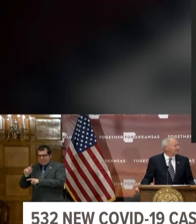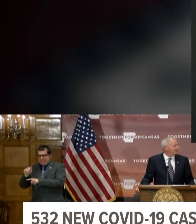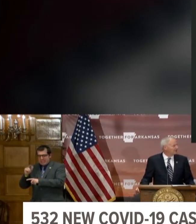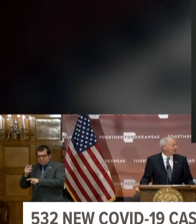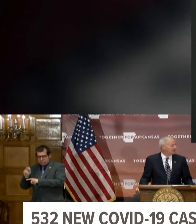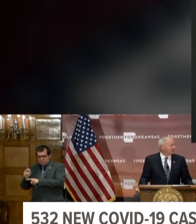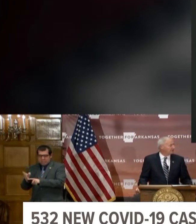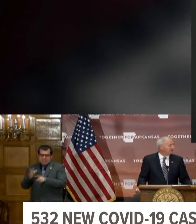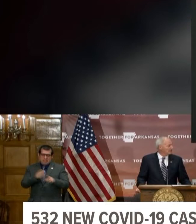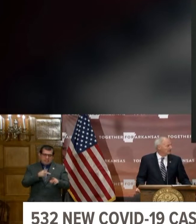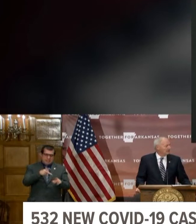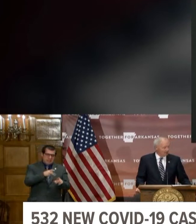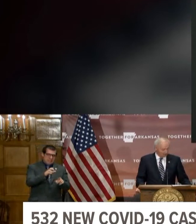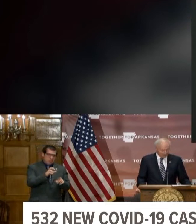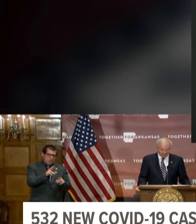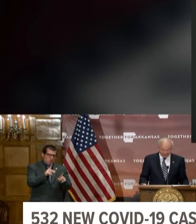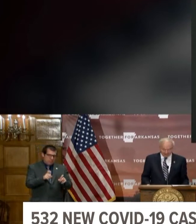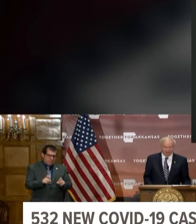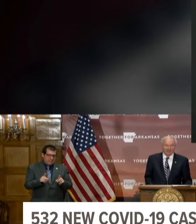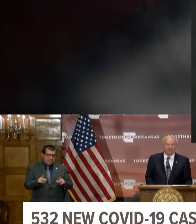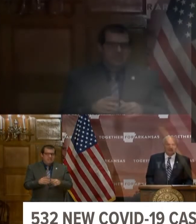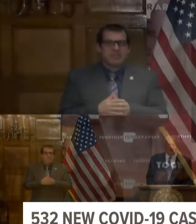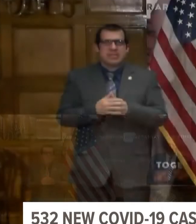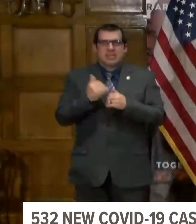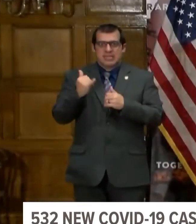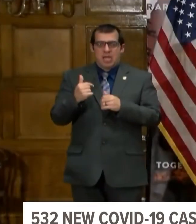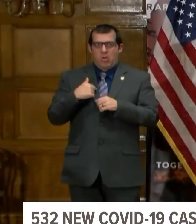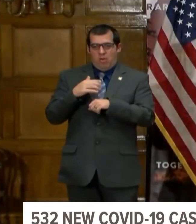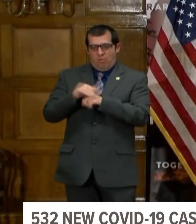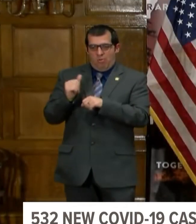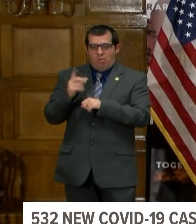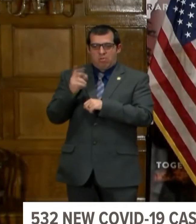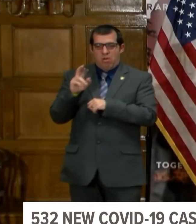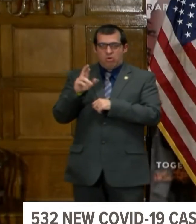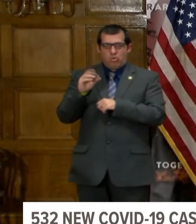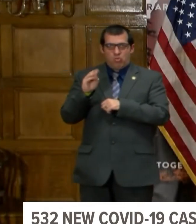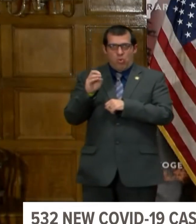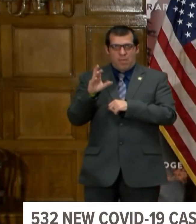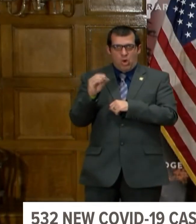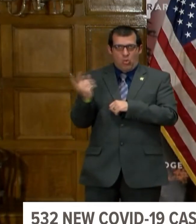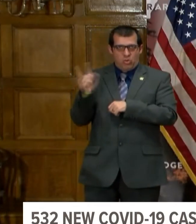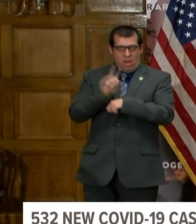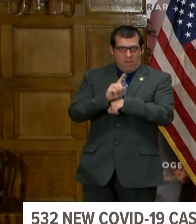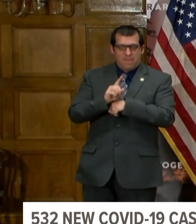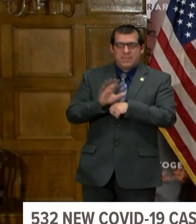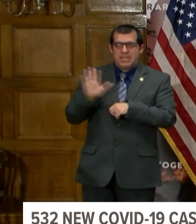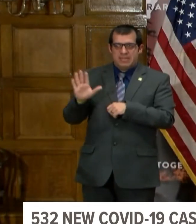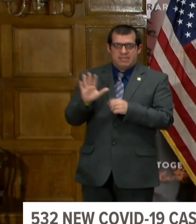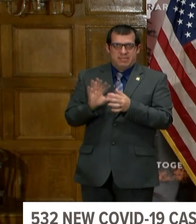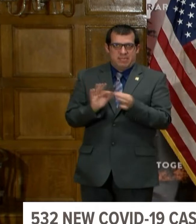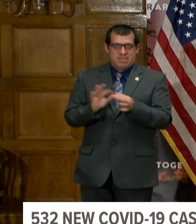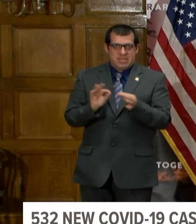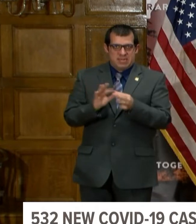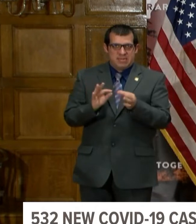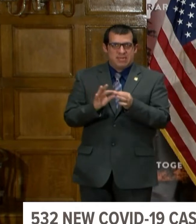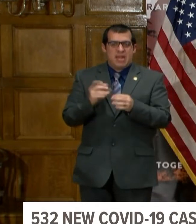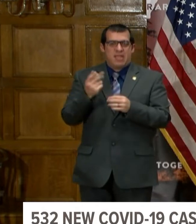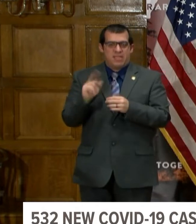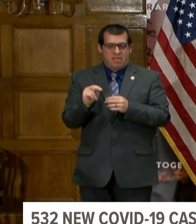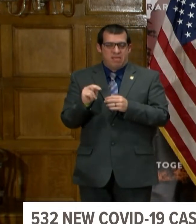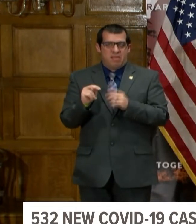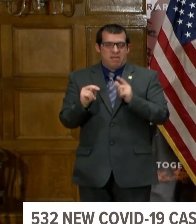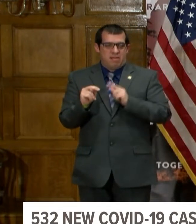the PCR test. With that, let me ask Dr. Romero to come and to make his comments, and then I'll